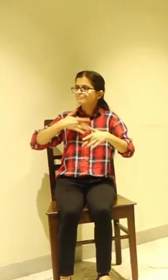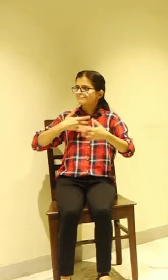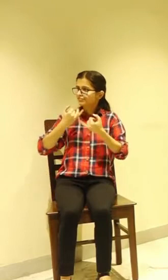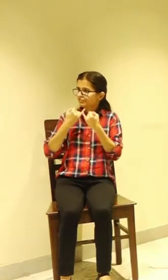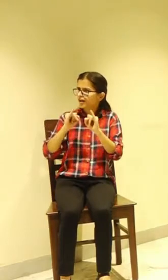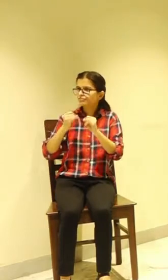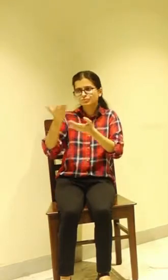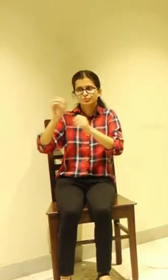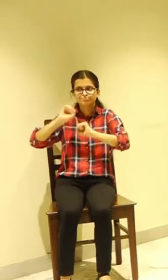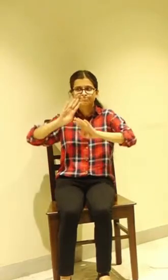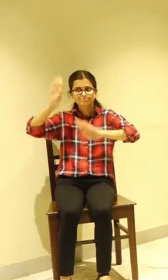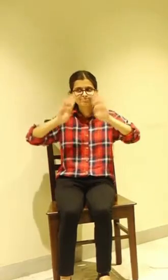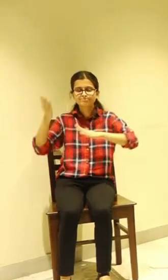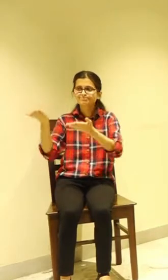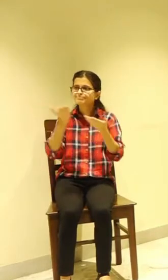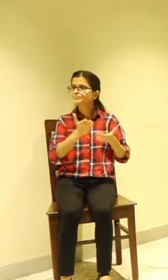now.